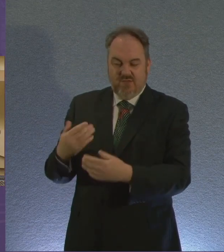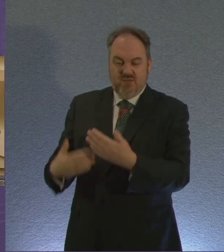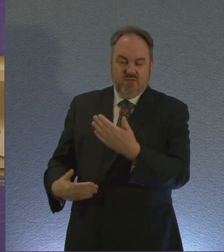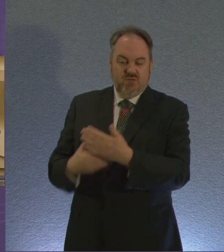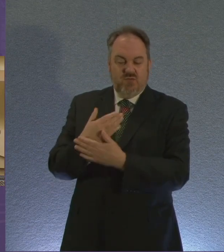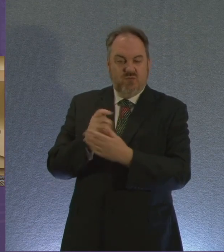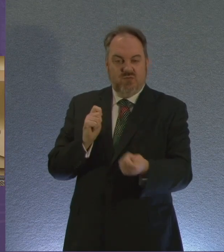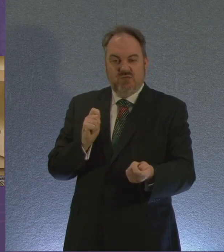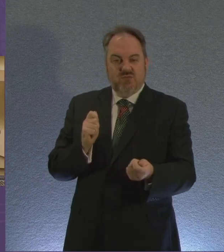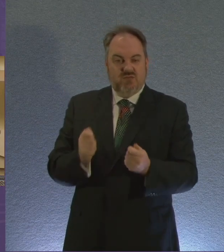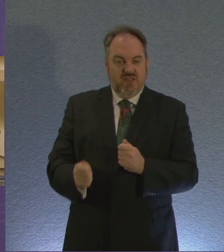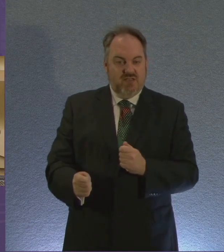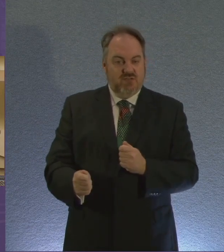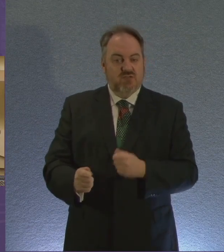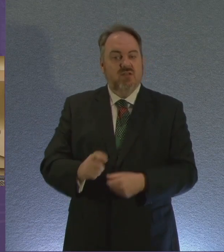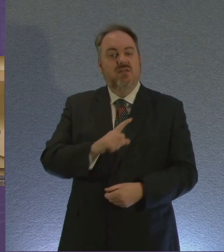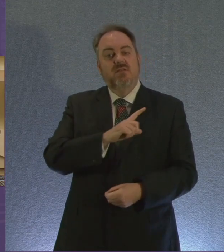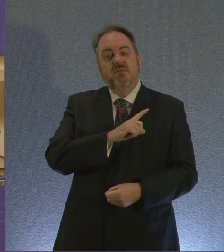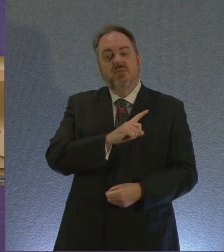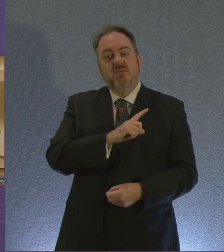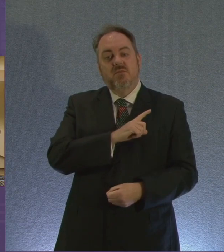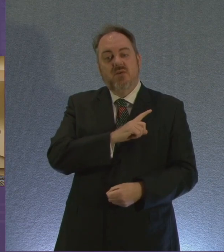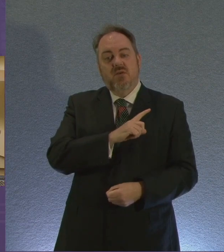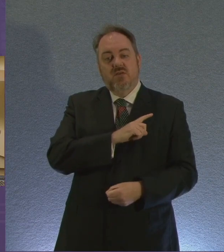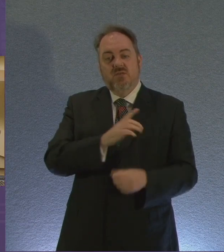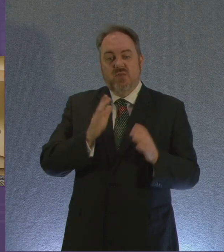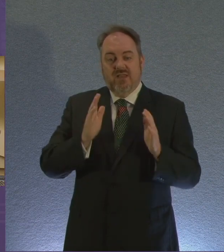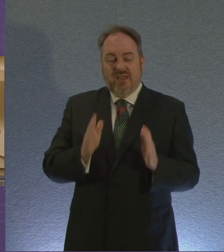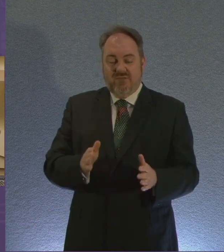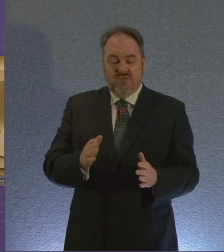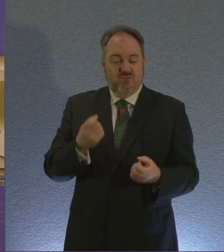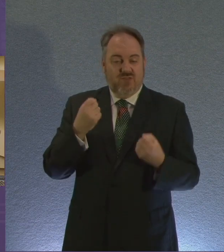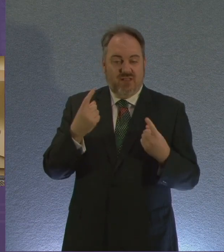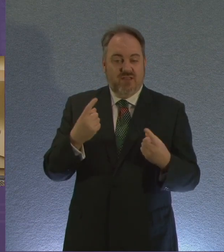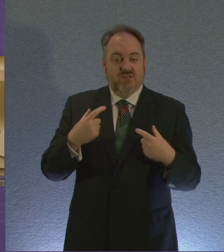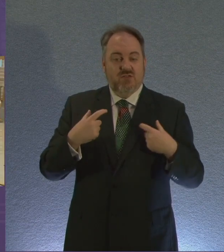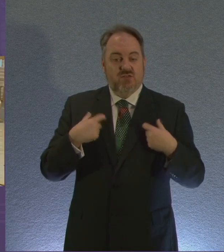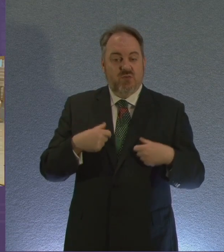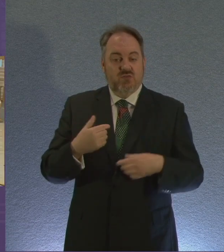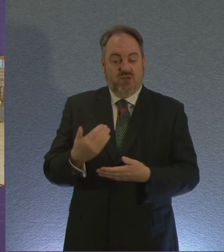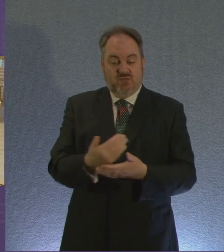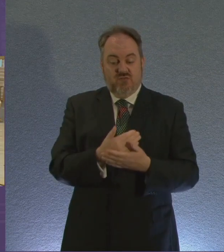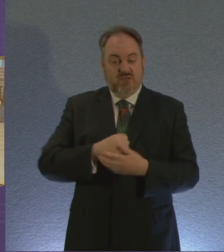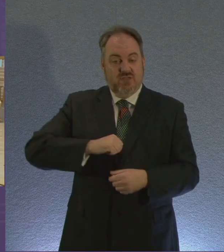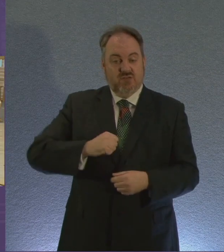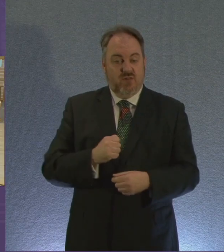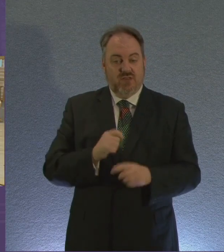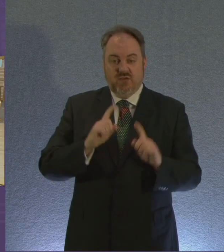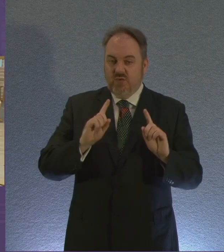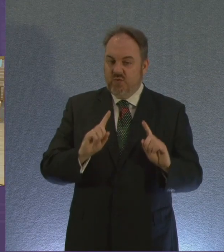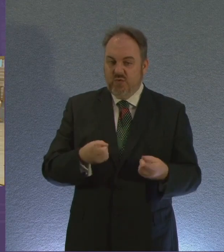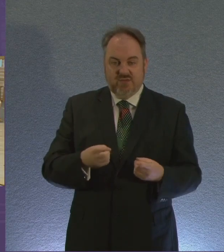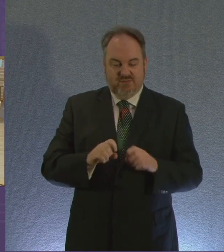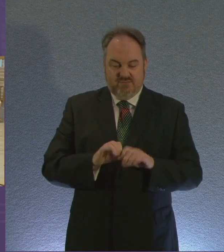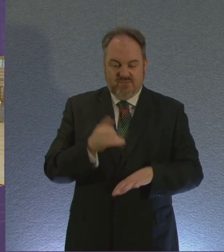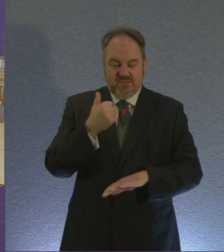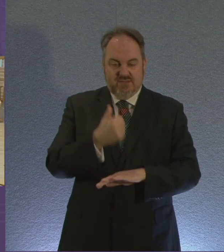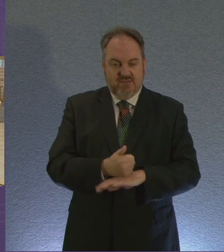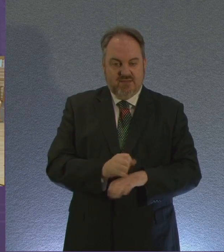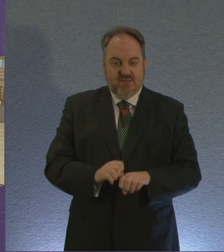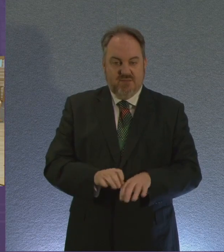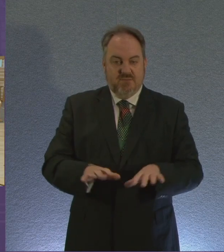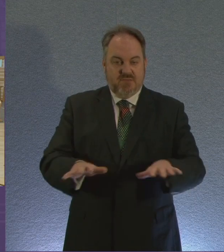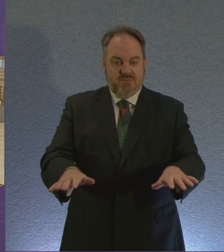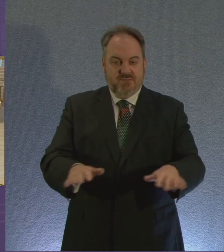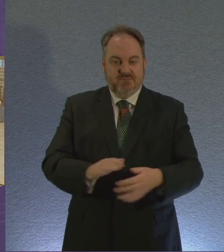was designed with Social Security Scotland being able to implement it directly. Rhoda Mackay, followed by Sarah